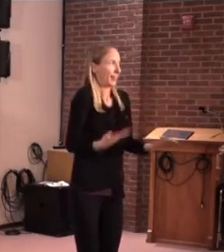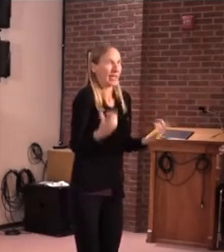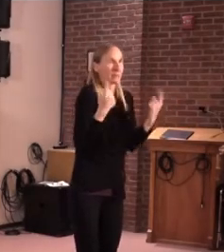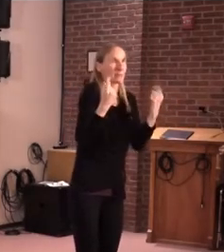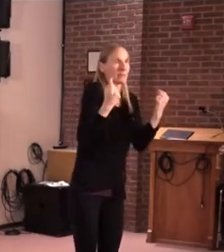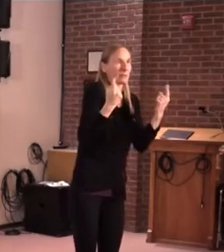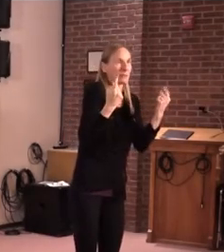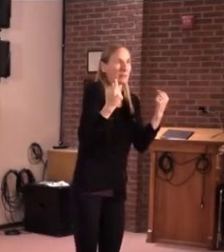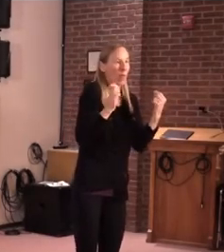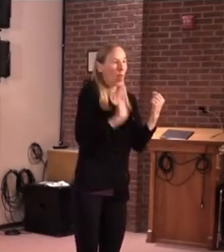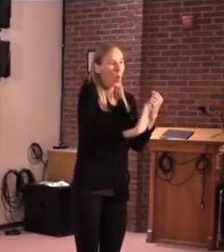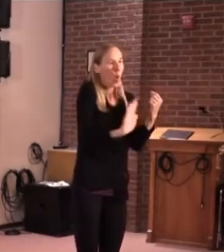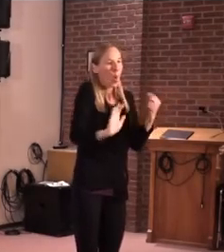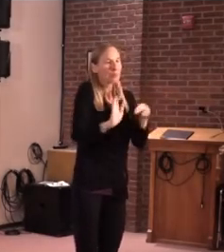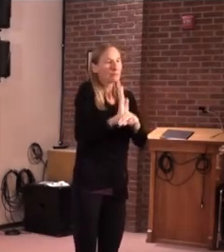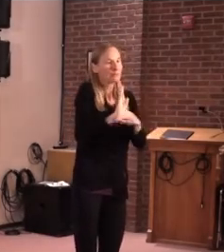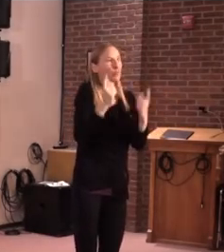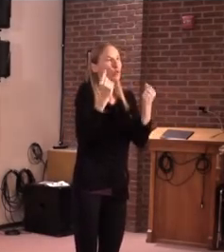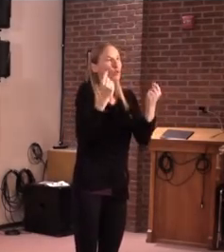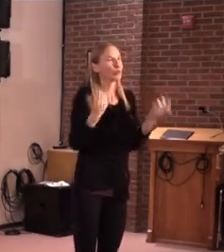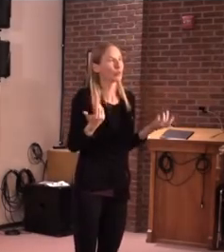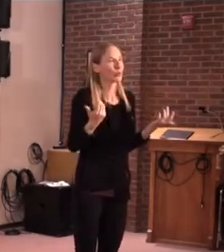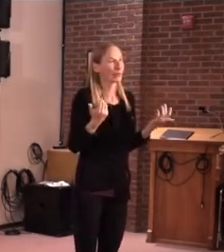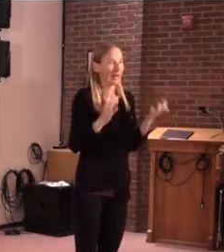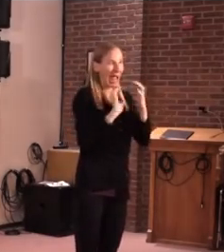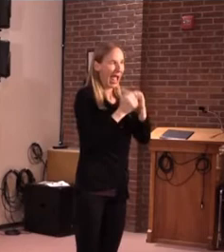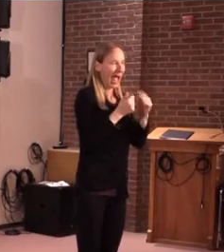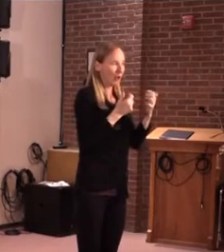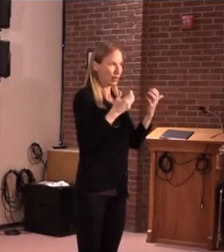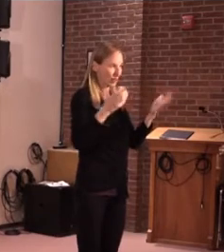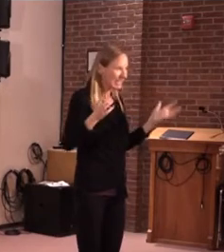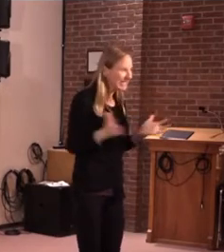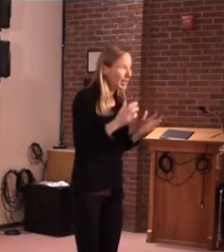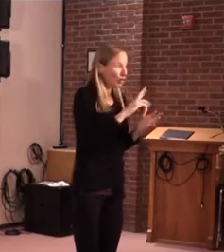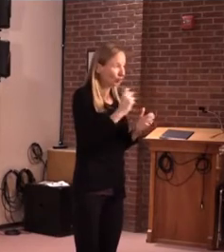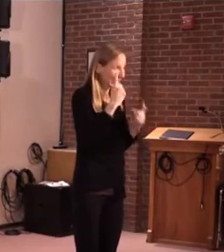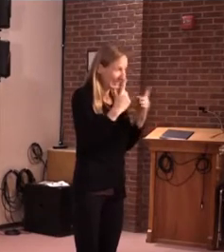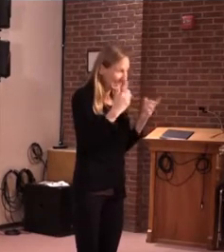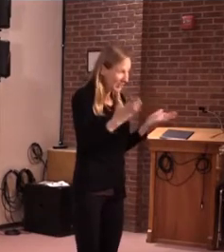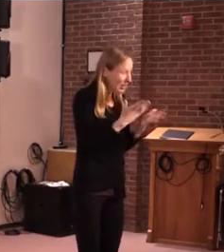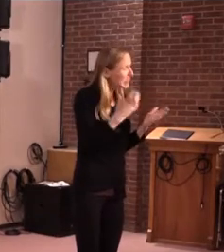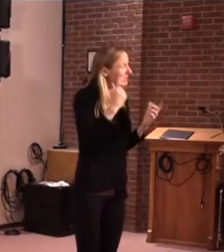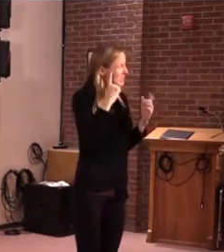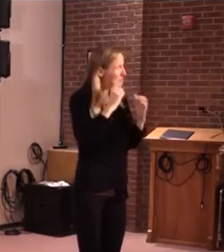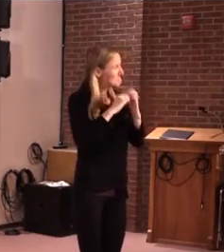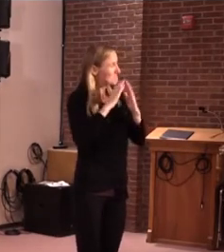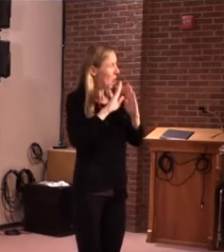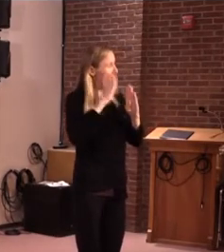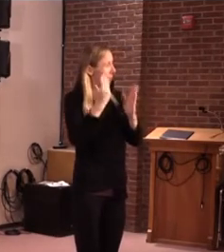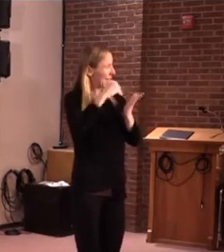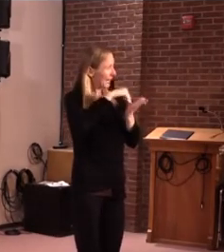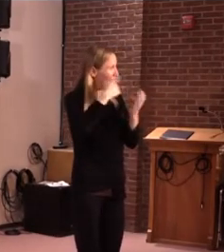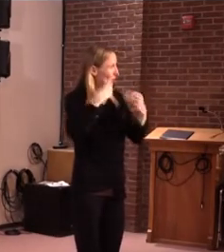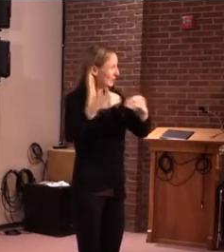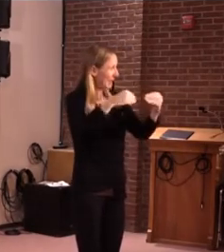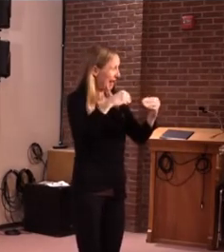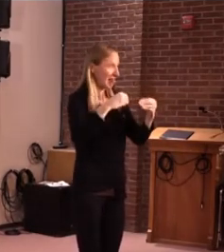for those businesses, and any efforts to get some of the farmers markets to reconsider opening so they can sell their